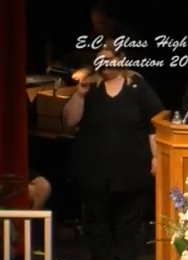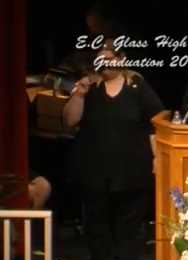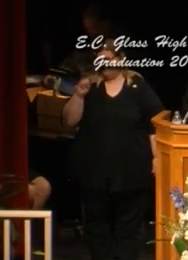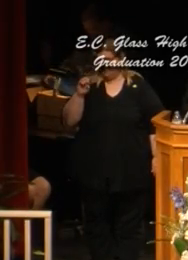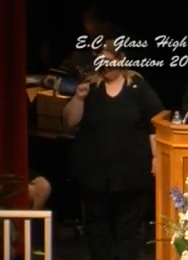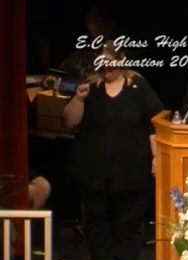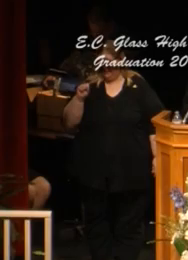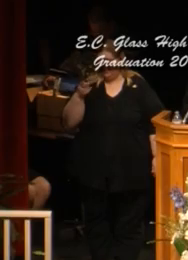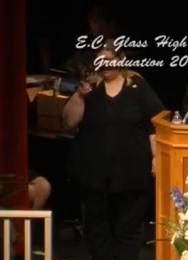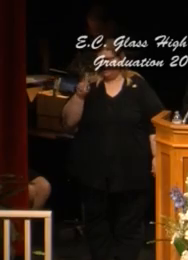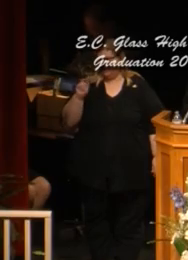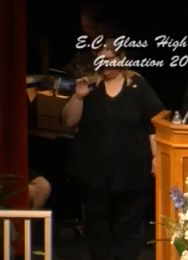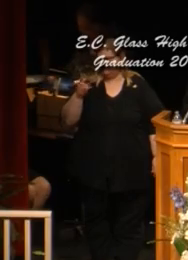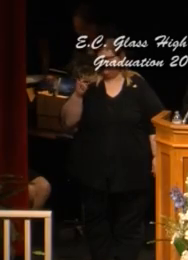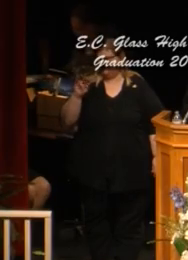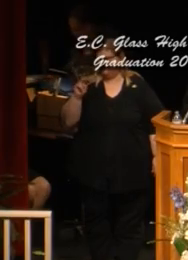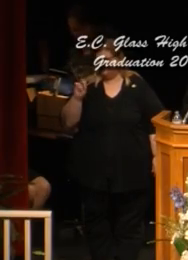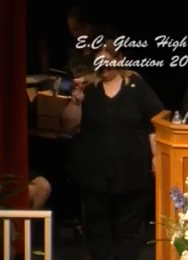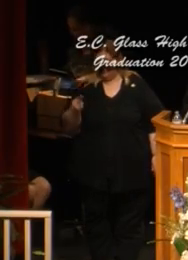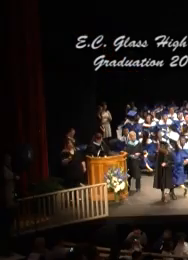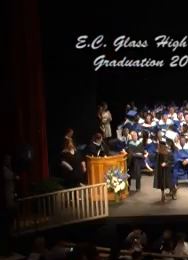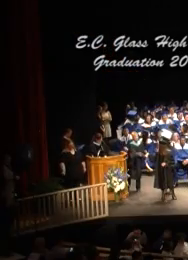Moses John Hutchison.